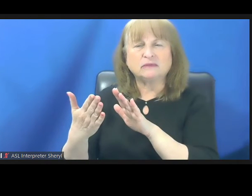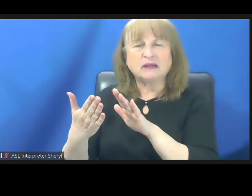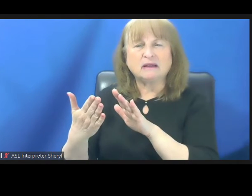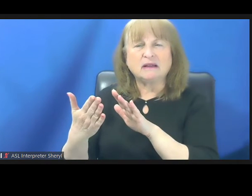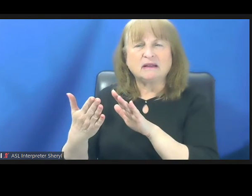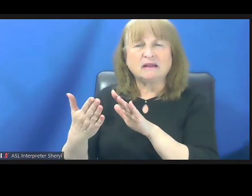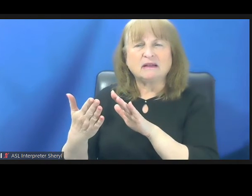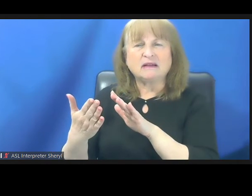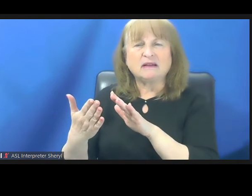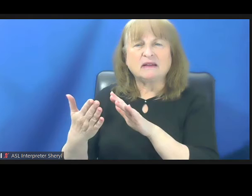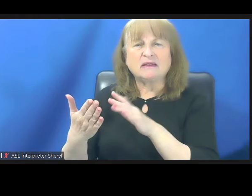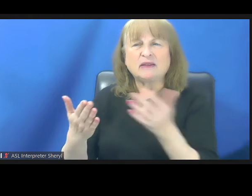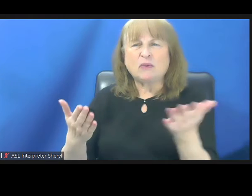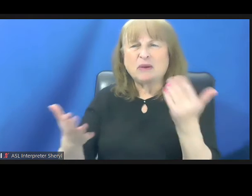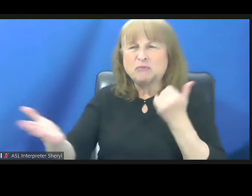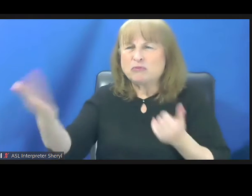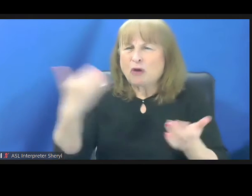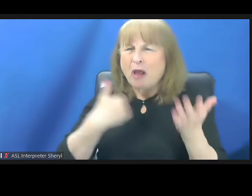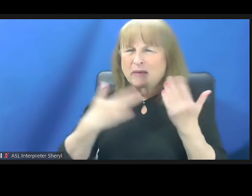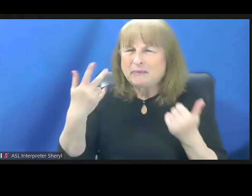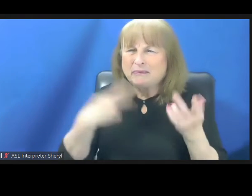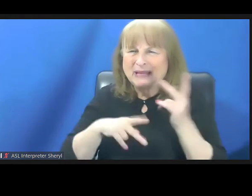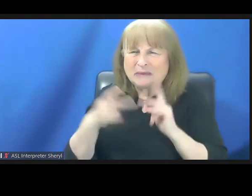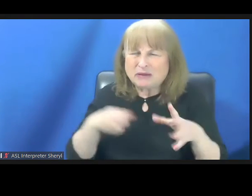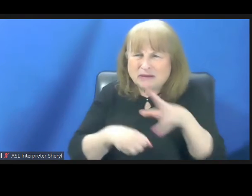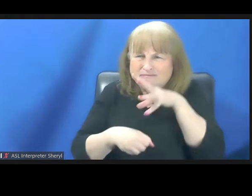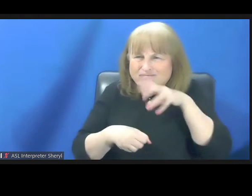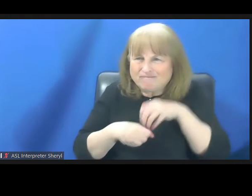this approach that took people into our confidence.